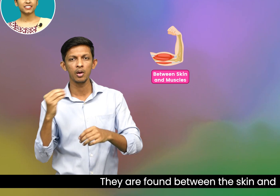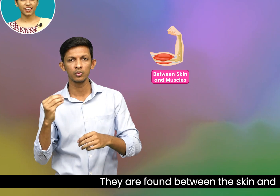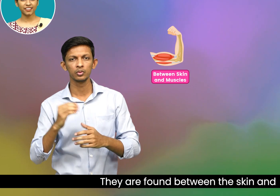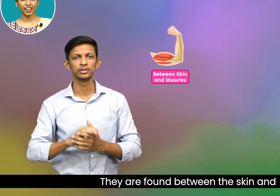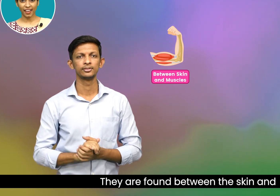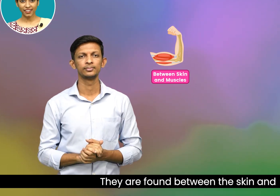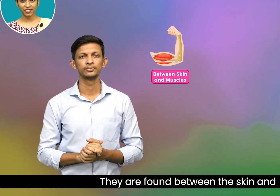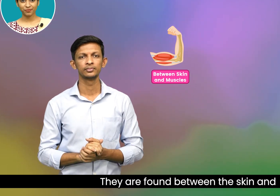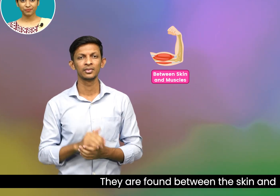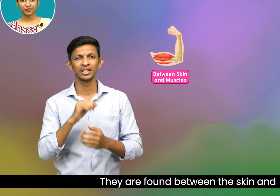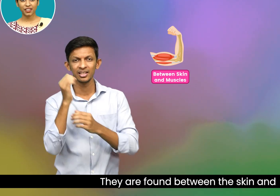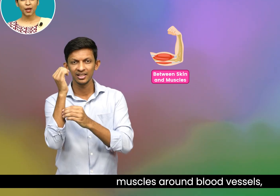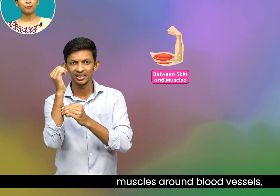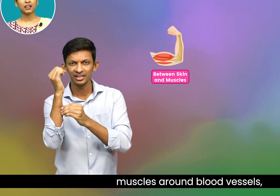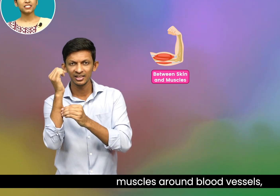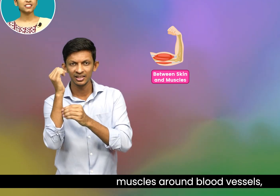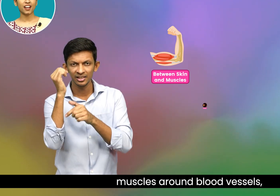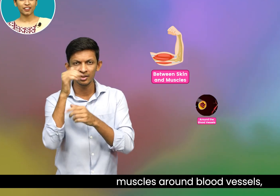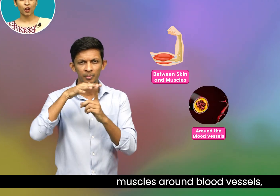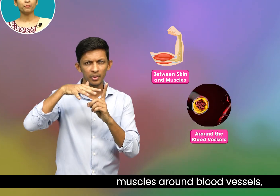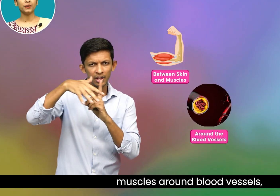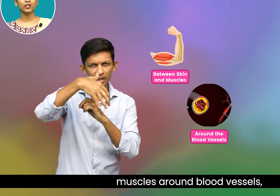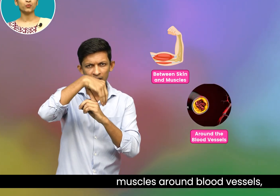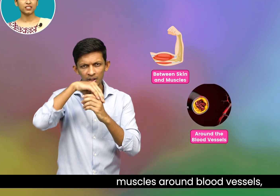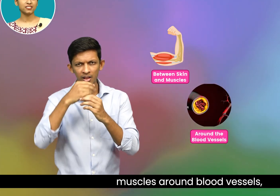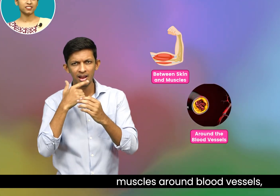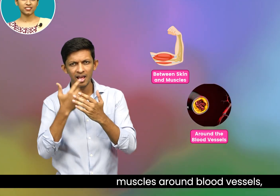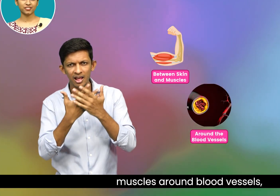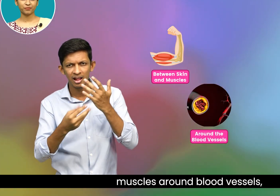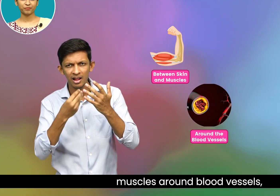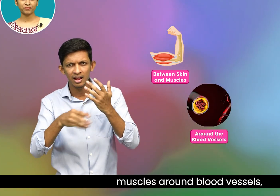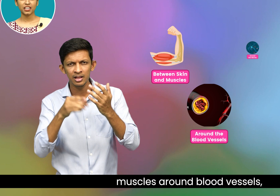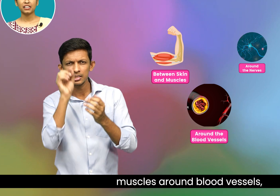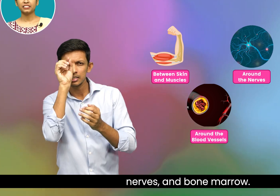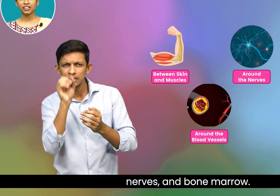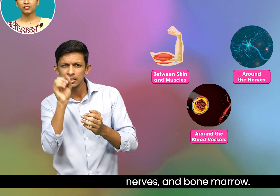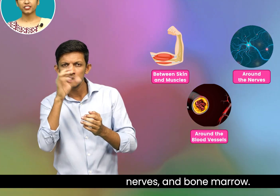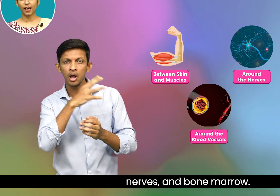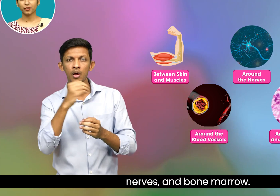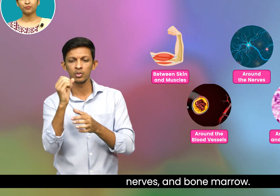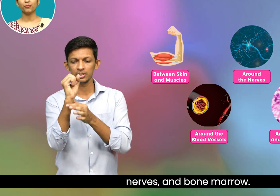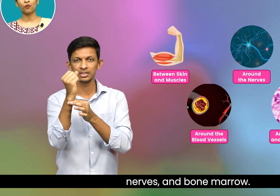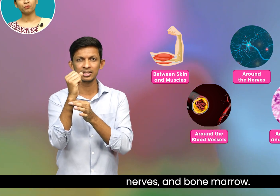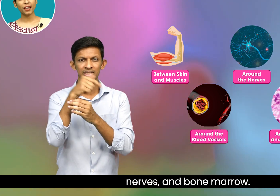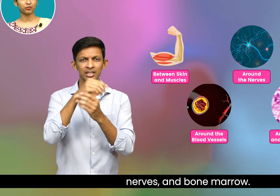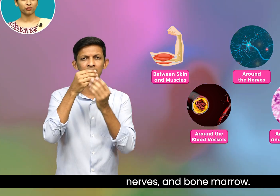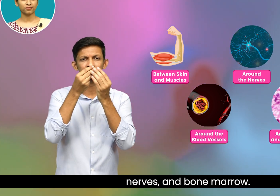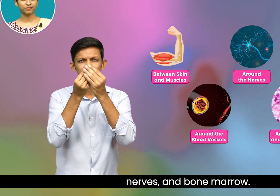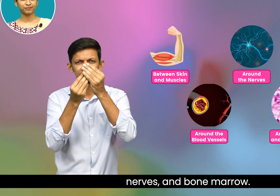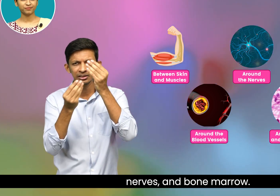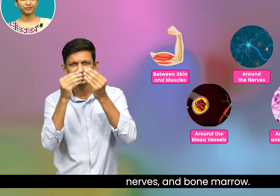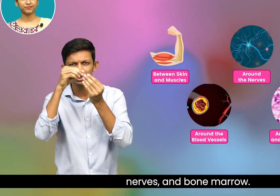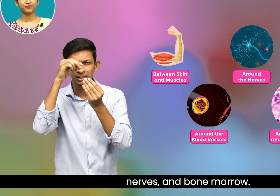the skin and muscles around blood vessels, nerves and bone marrow.